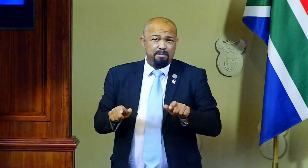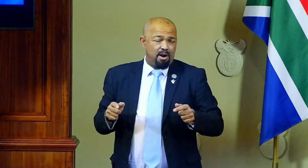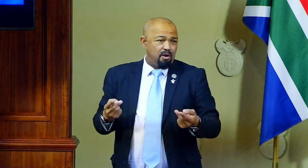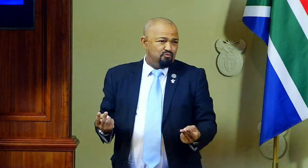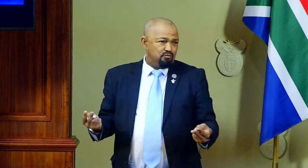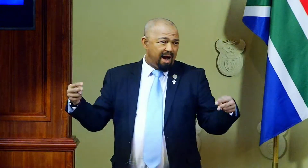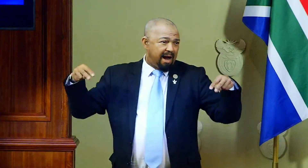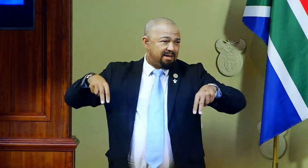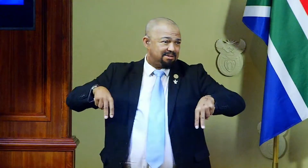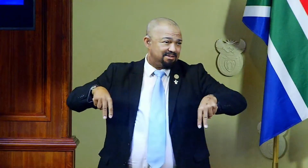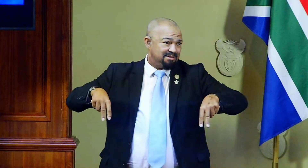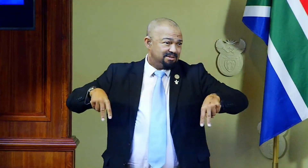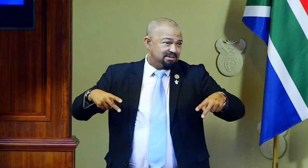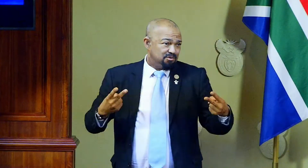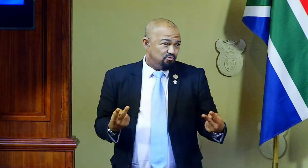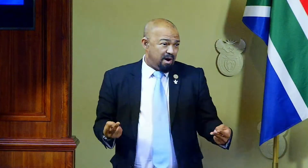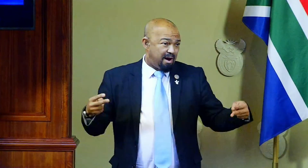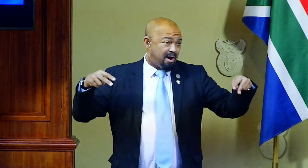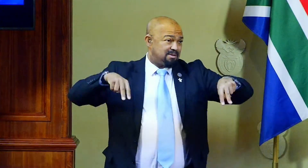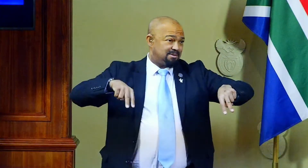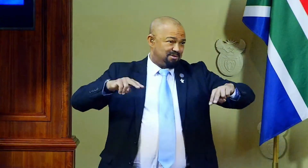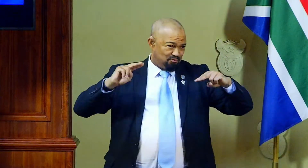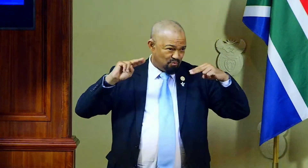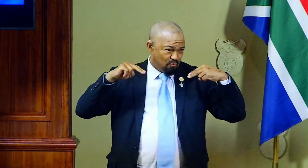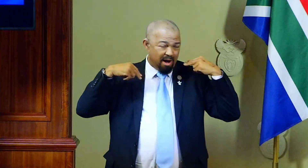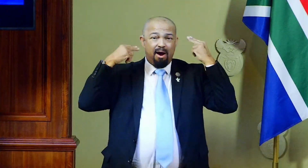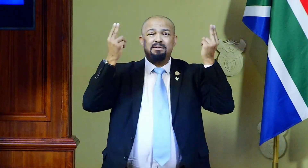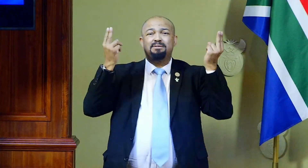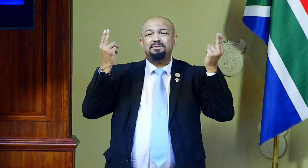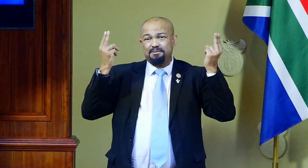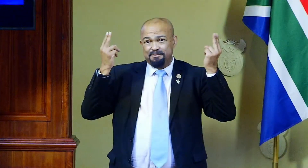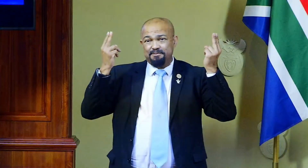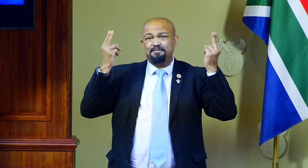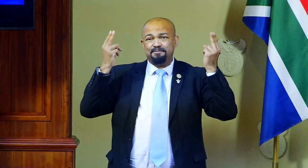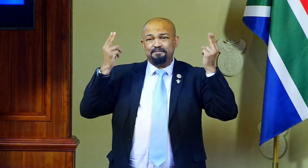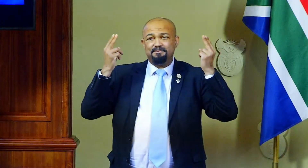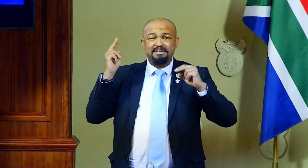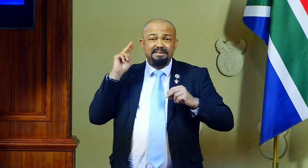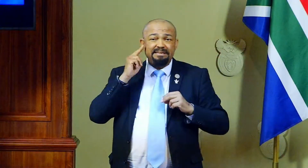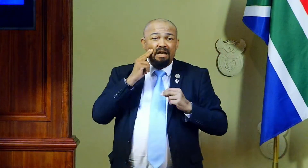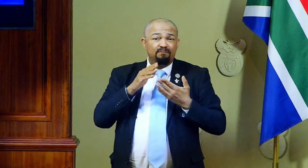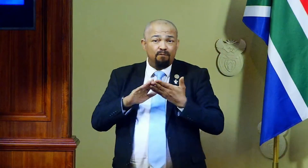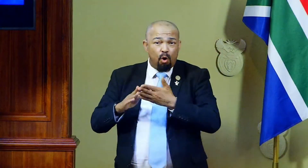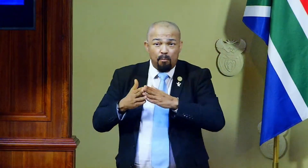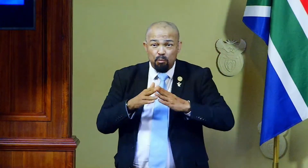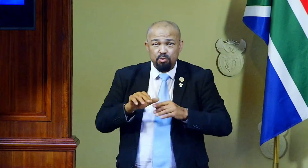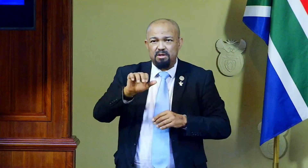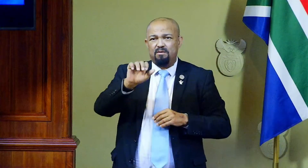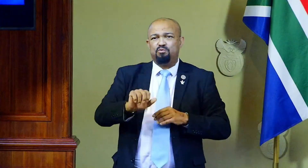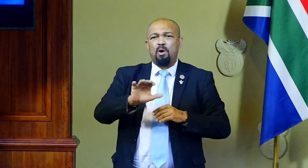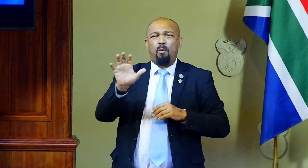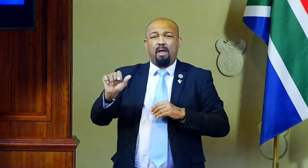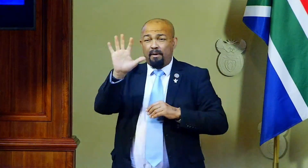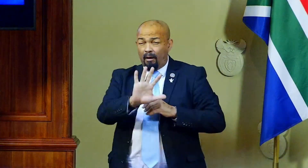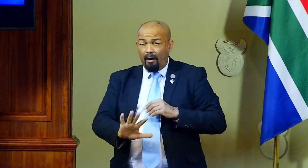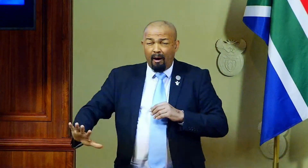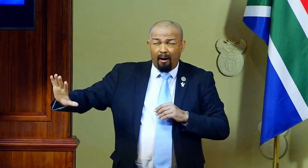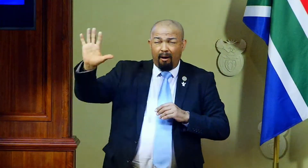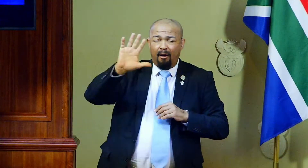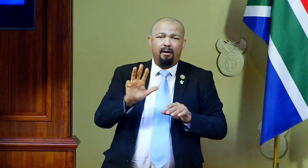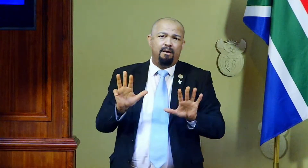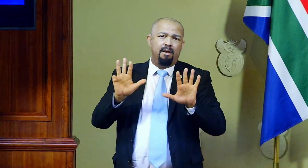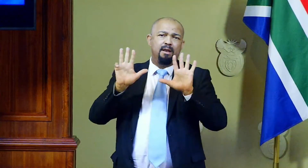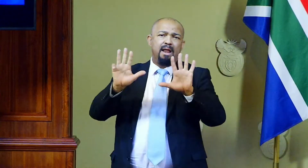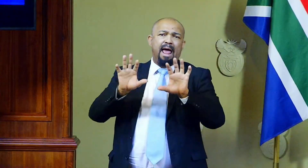these barriers, deaf people have rose, and they have become assertive. The